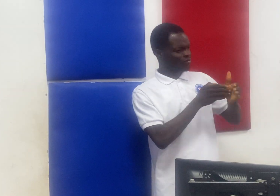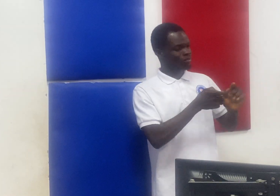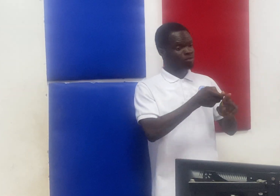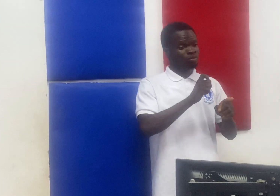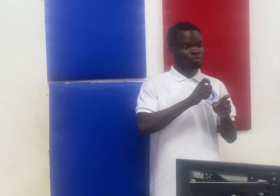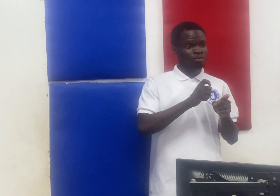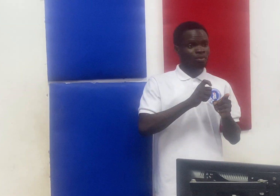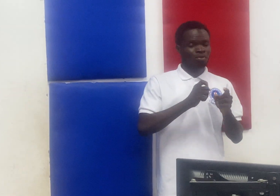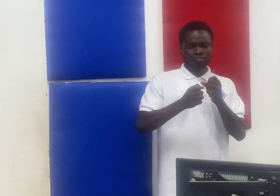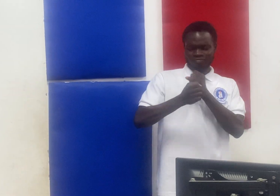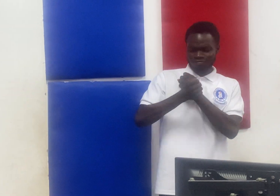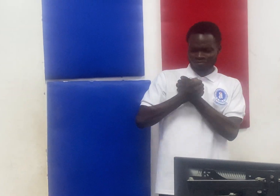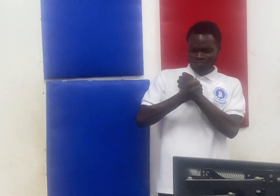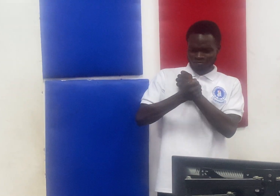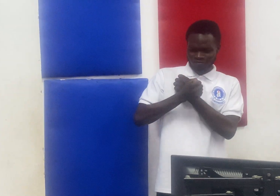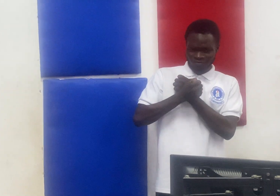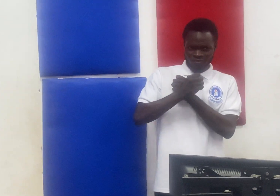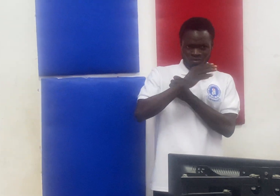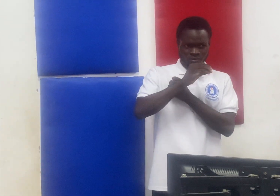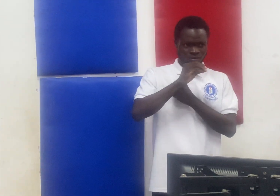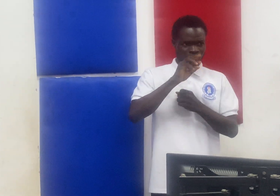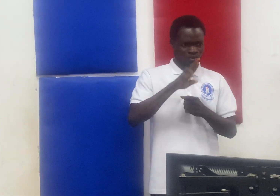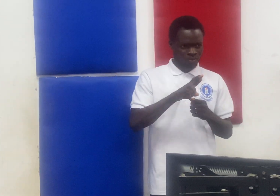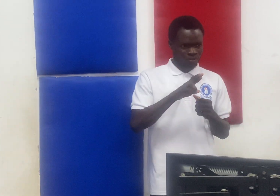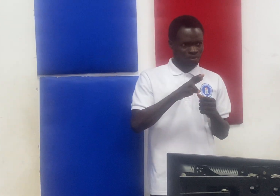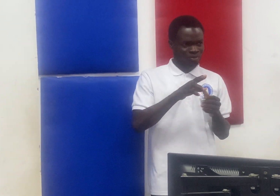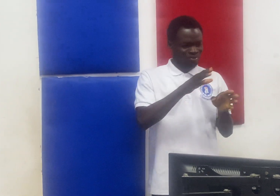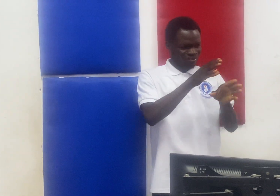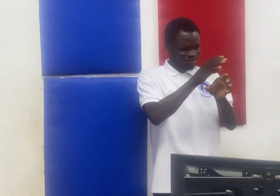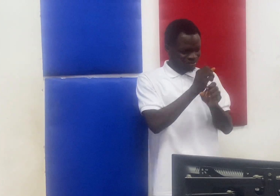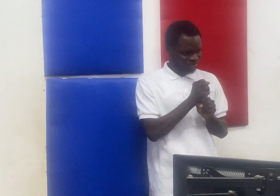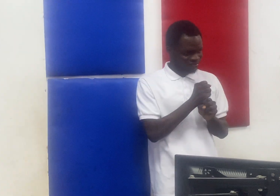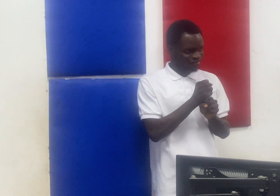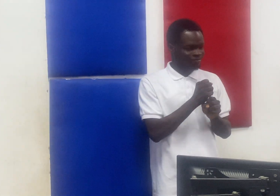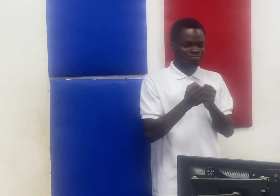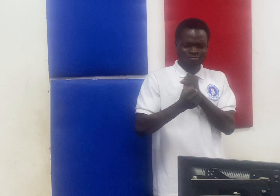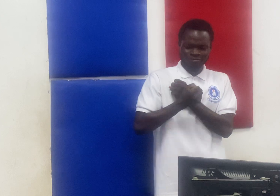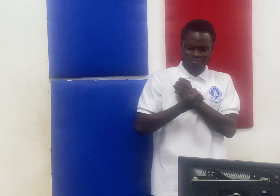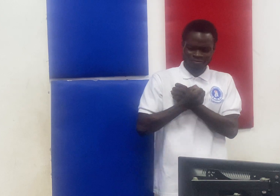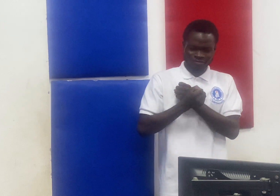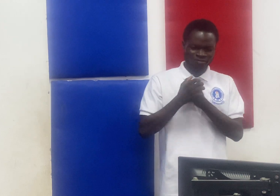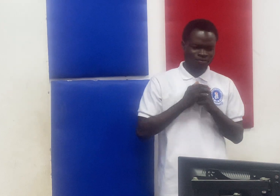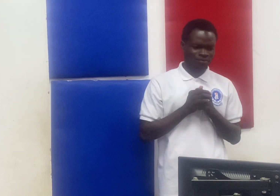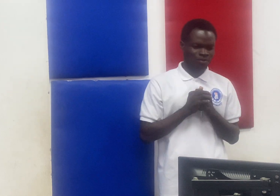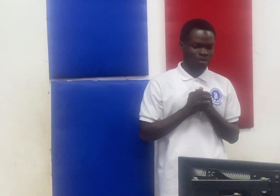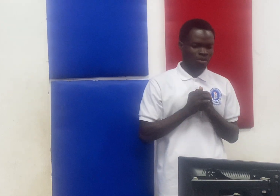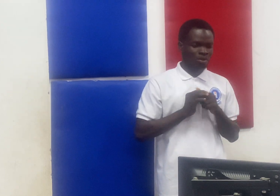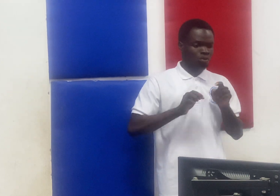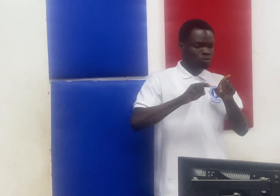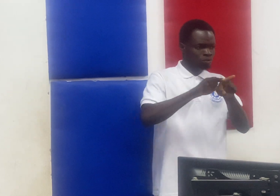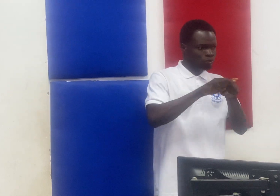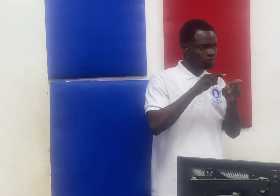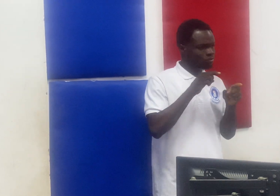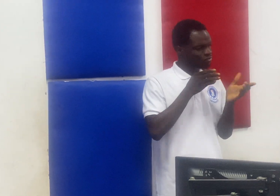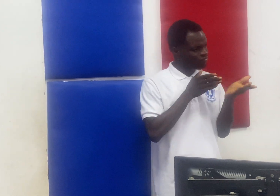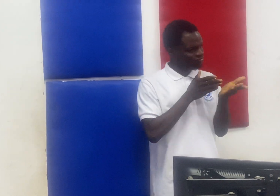being loved or getting a love. Do you get it? Yes. So it is our rights, and it is also part of the